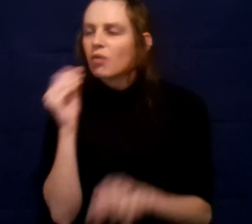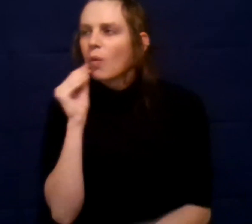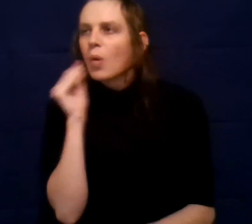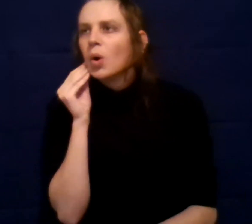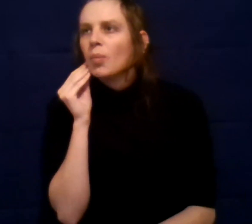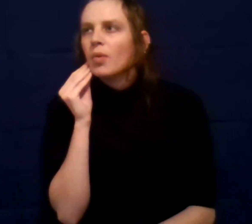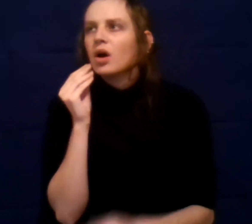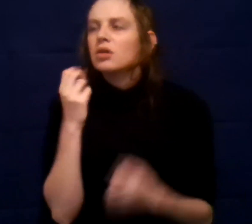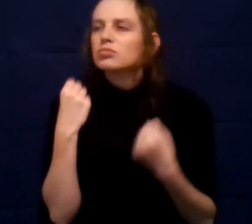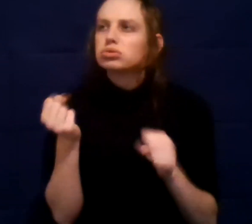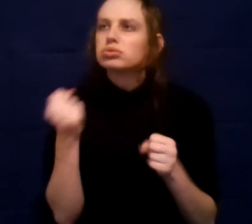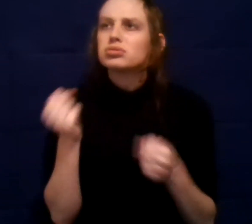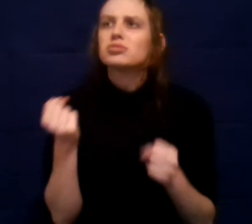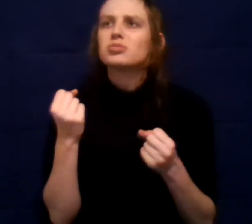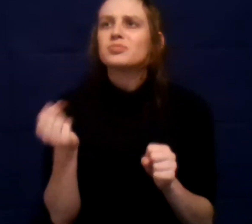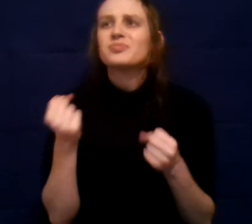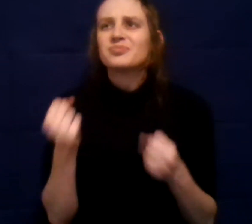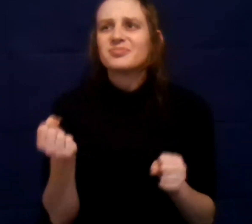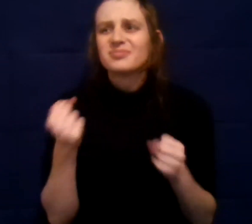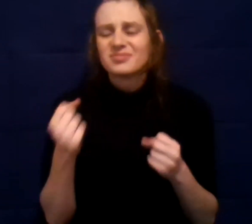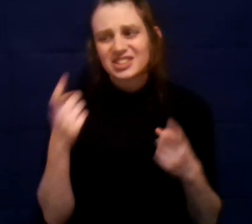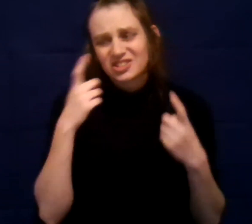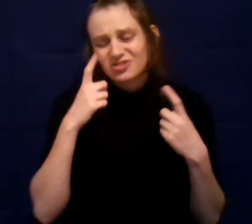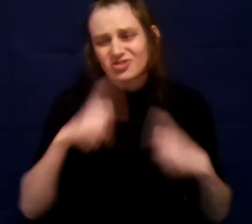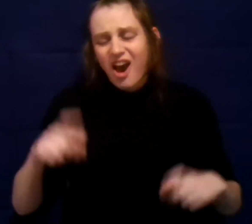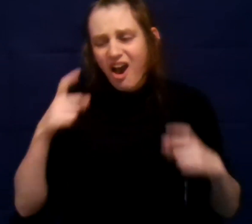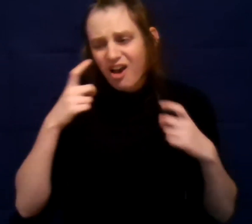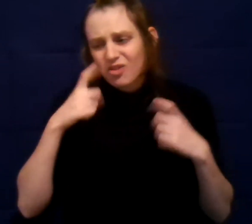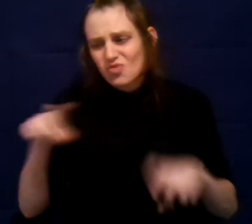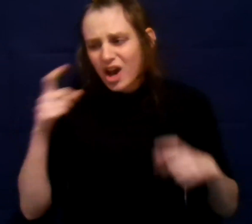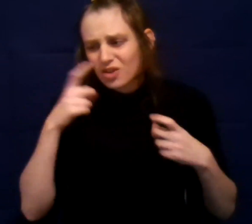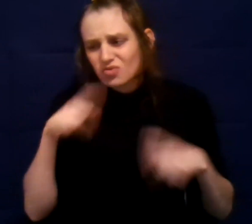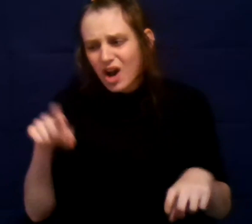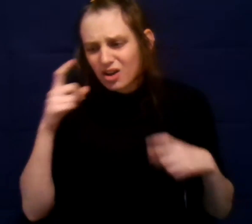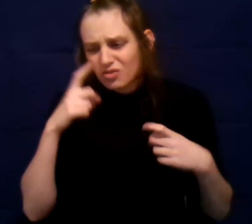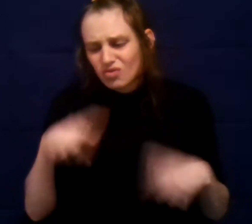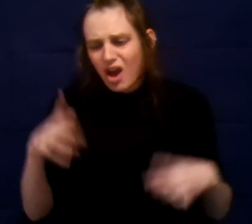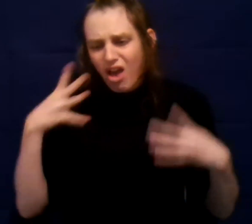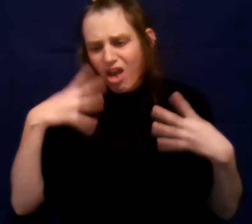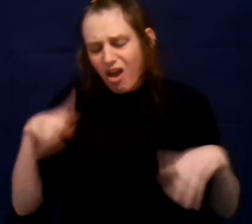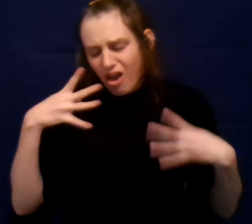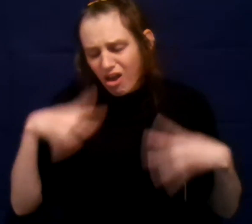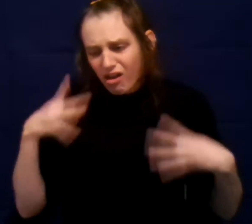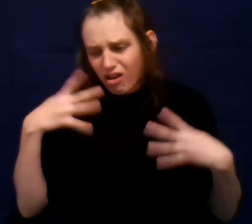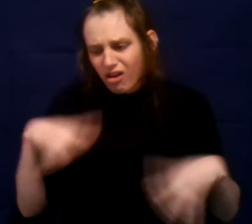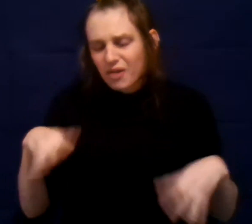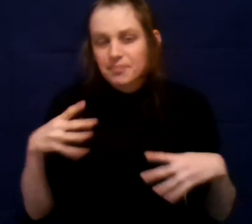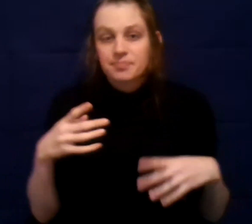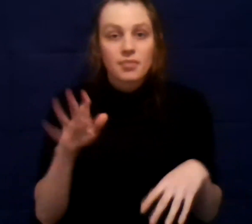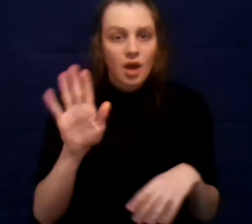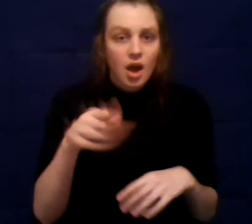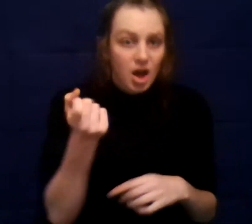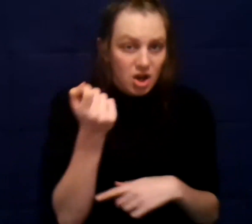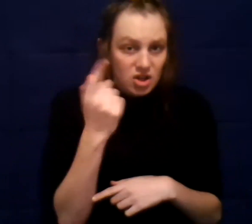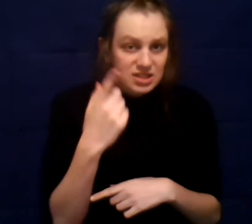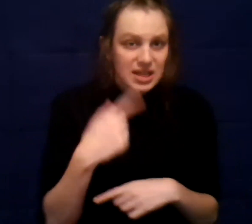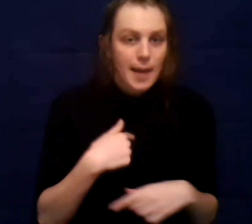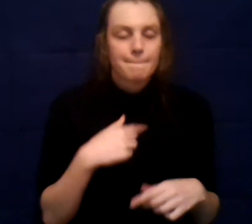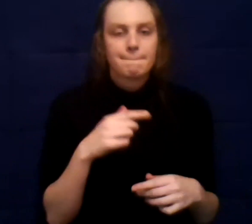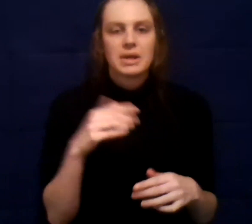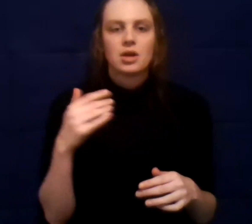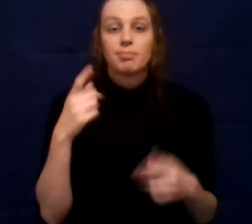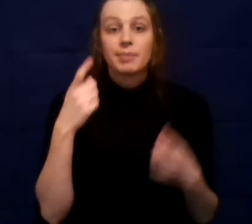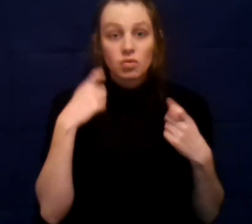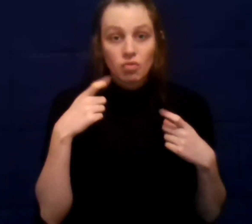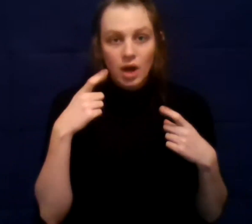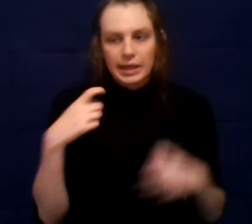don't cry like at all. And I just started crying in my car. I just got this overwhelming just sense of like